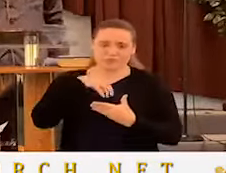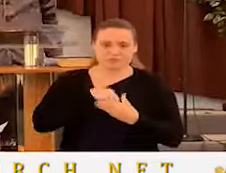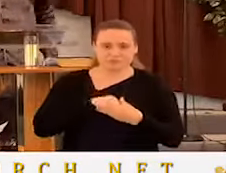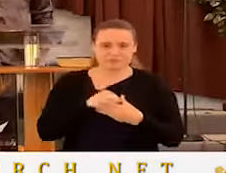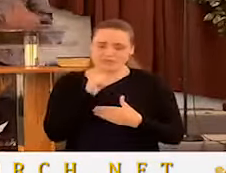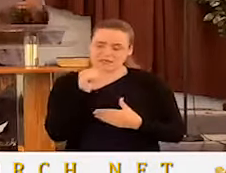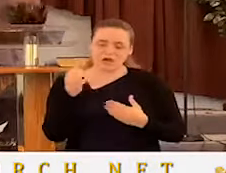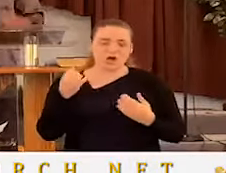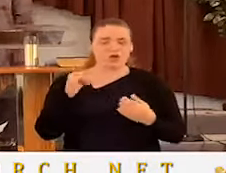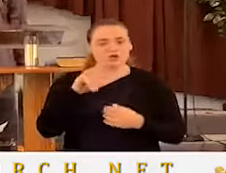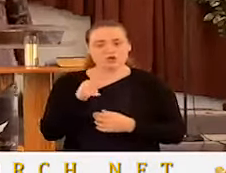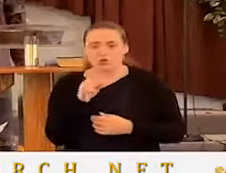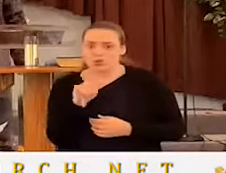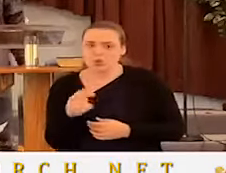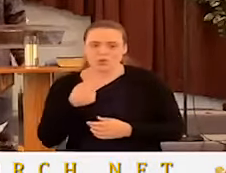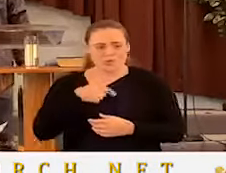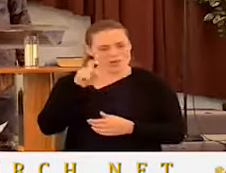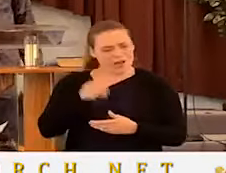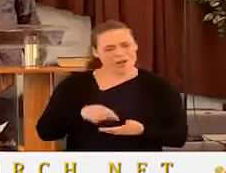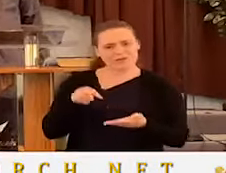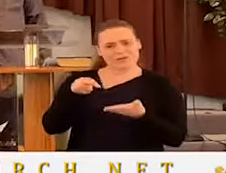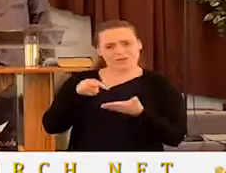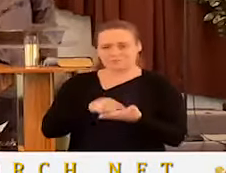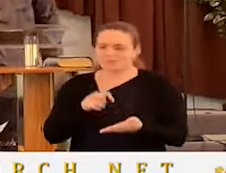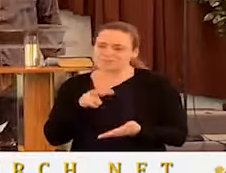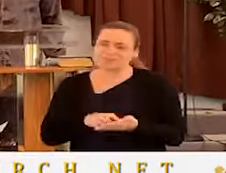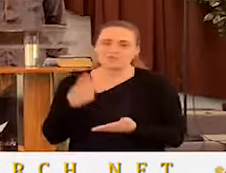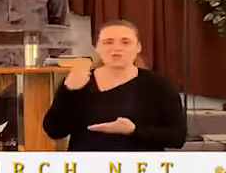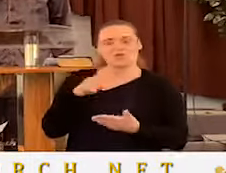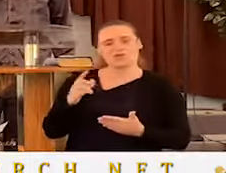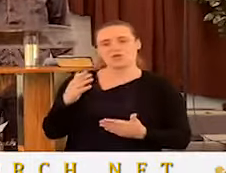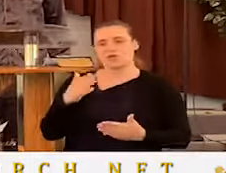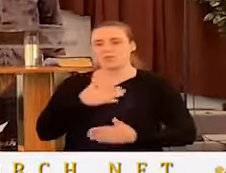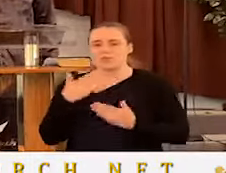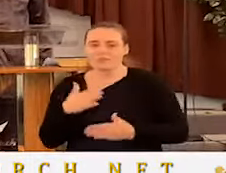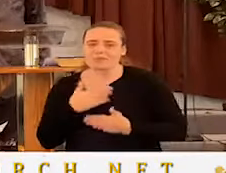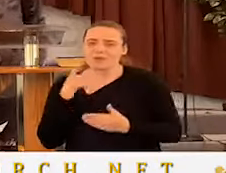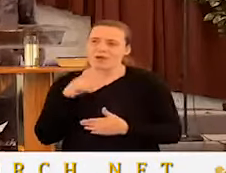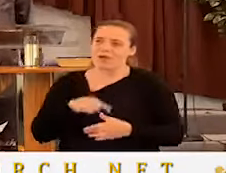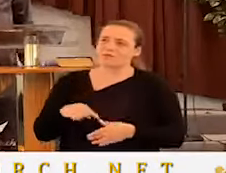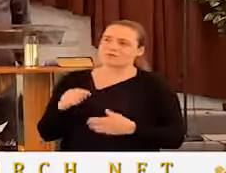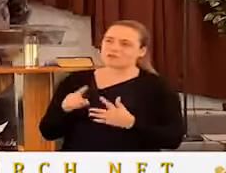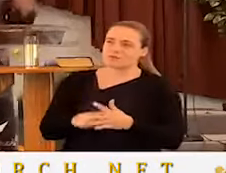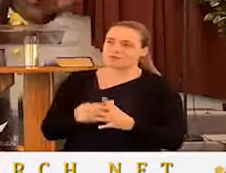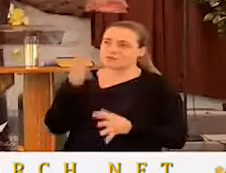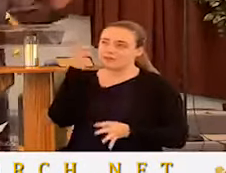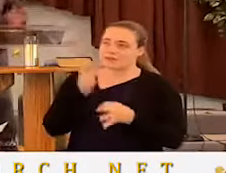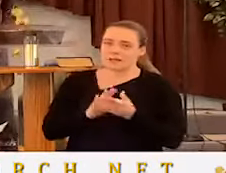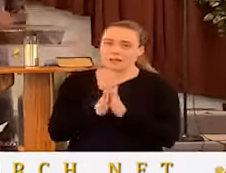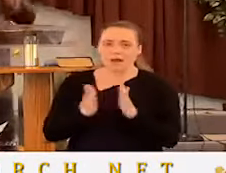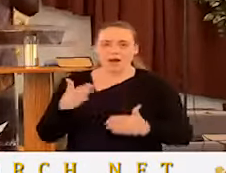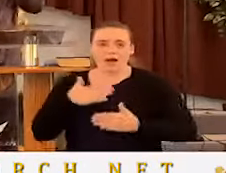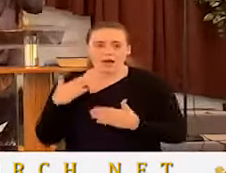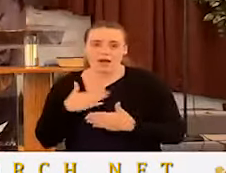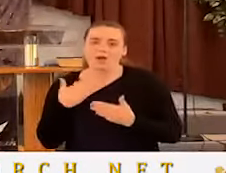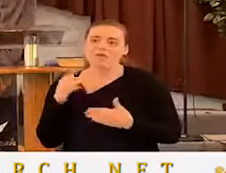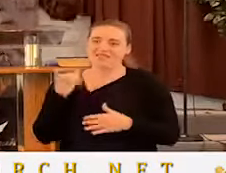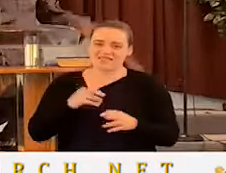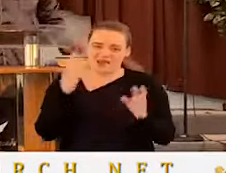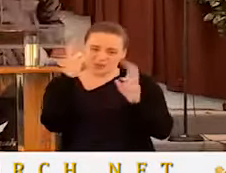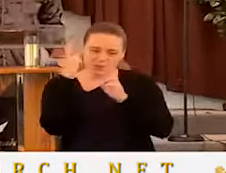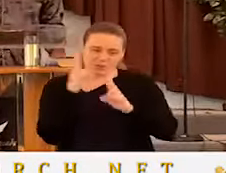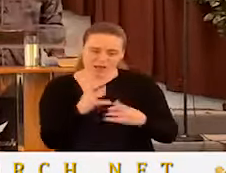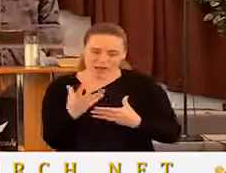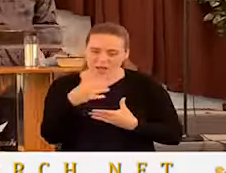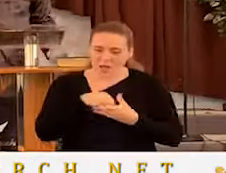us joy. We got to leave for joy. We got to go and get joy. No, he didn't put deliverance in us. No, he didn't put respect in us. No, he